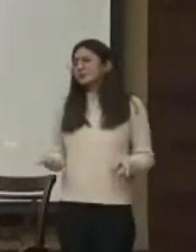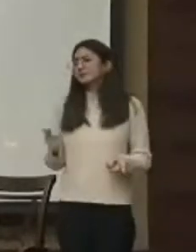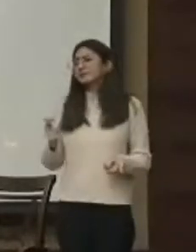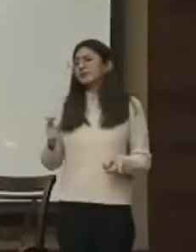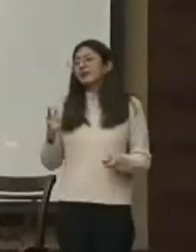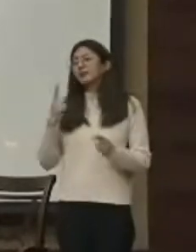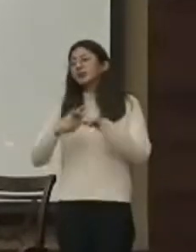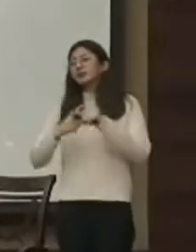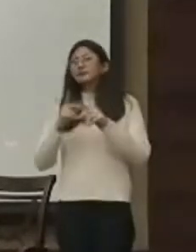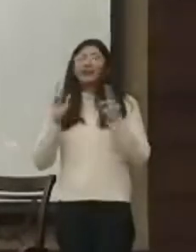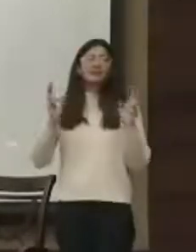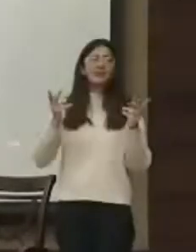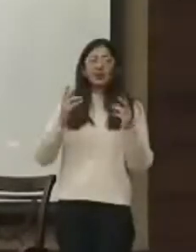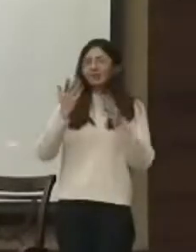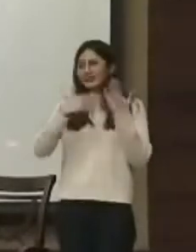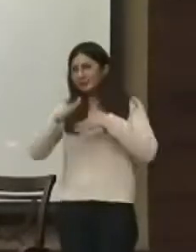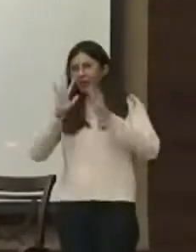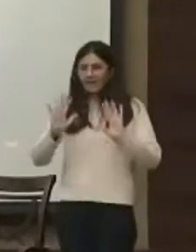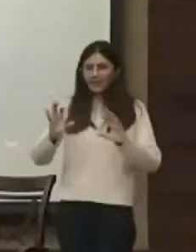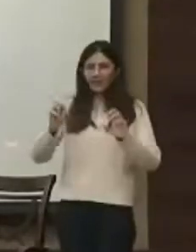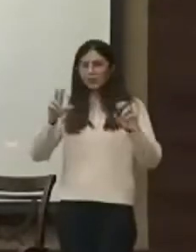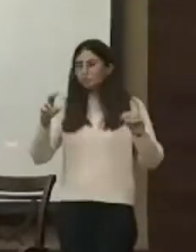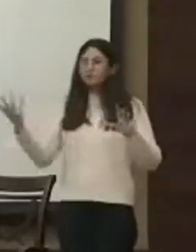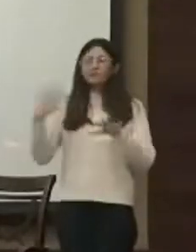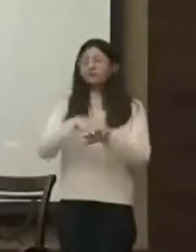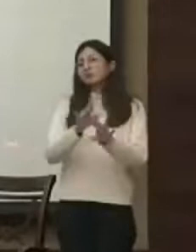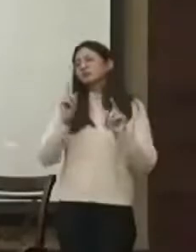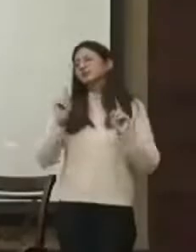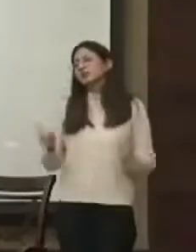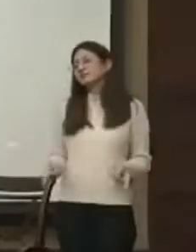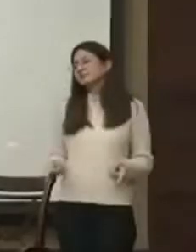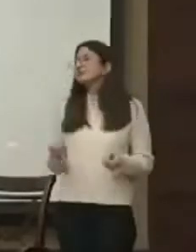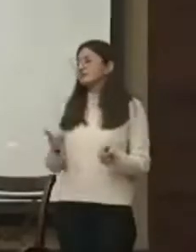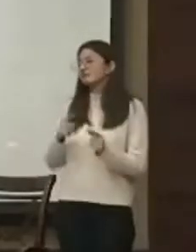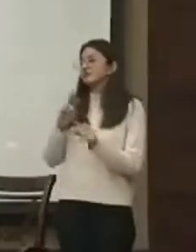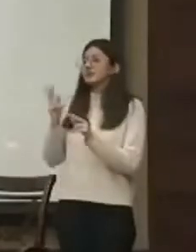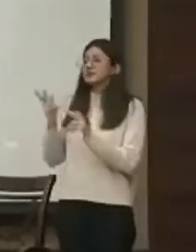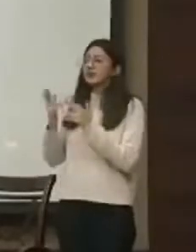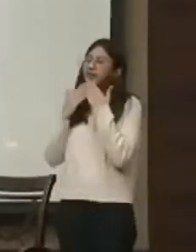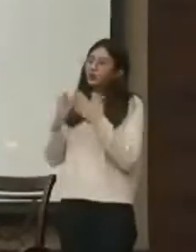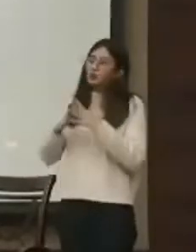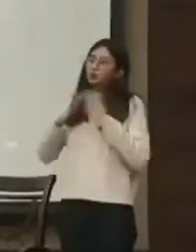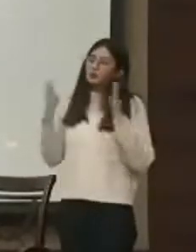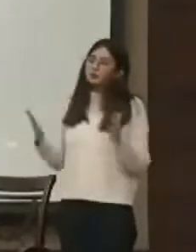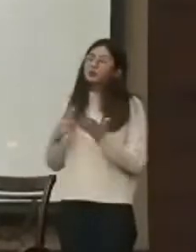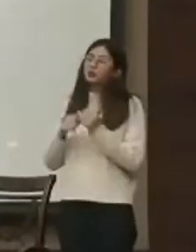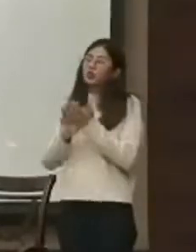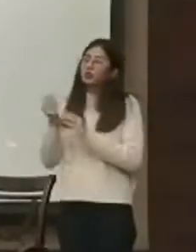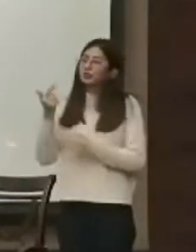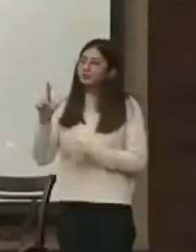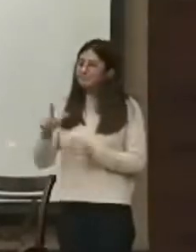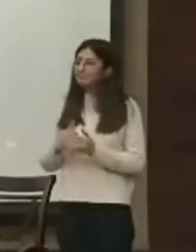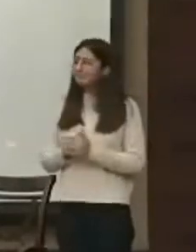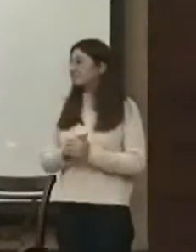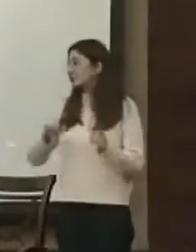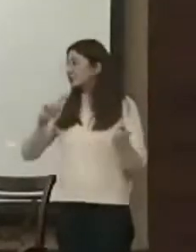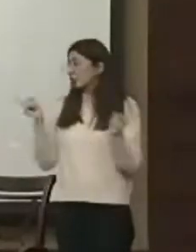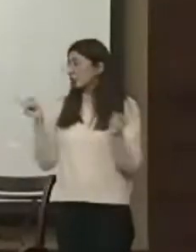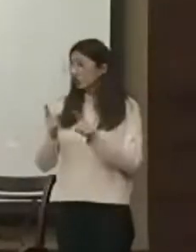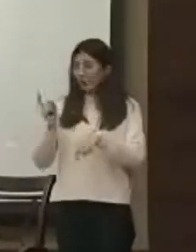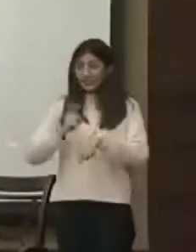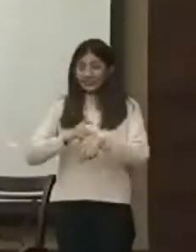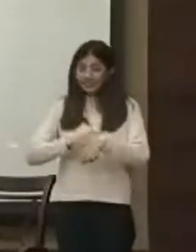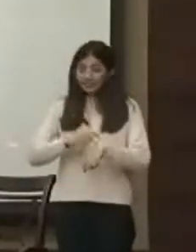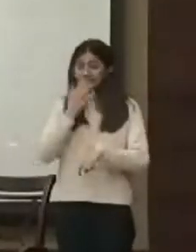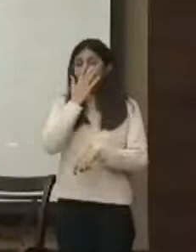mainstream schools, and thrive once they get there. Thank you so much. Thank you so much, Rahul. I think I've already overshot time.